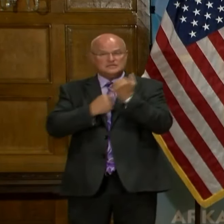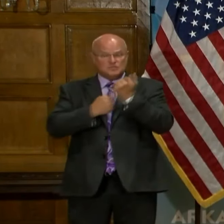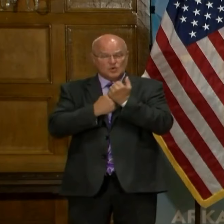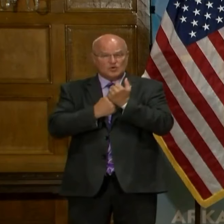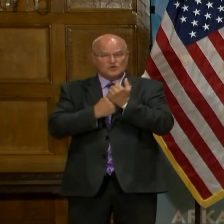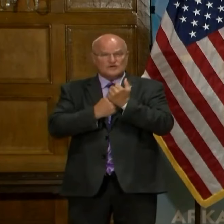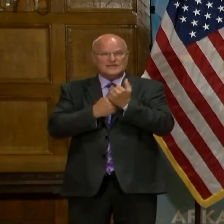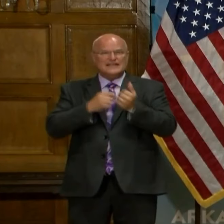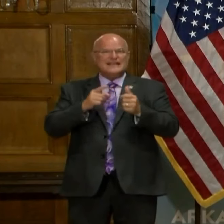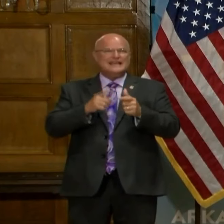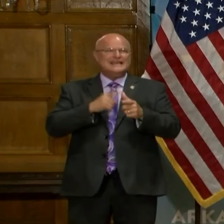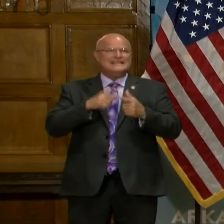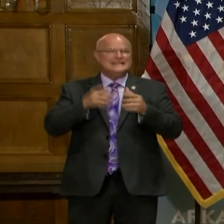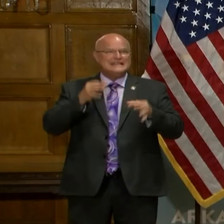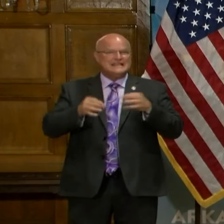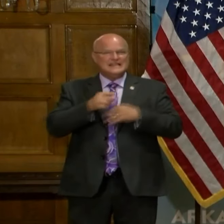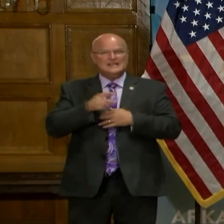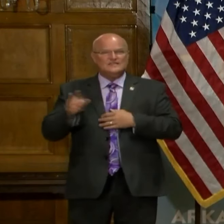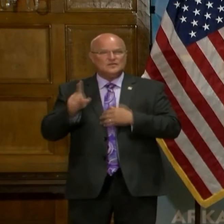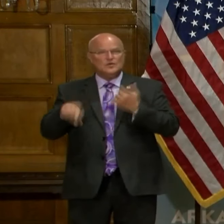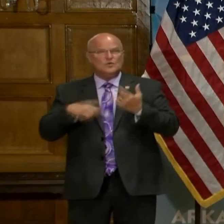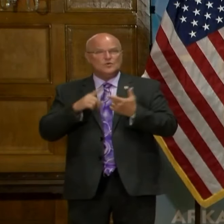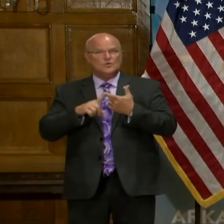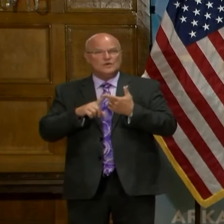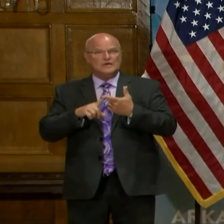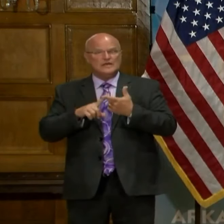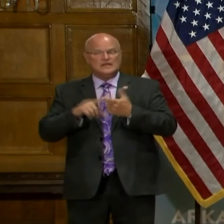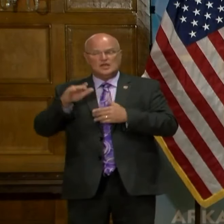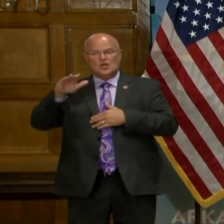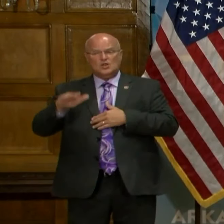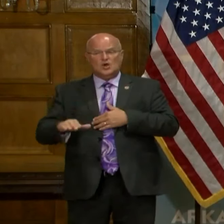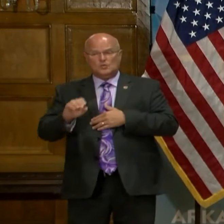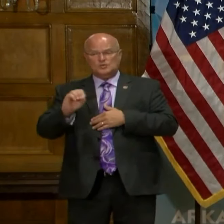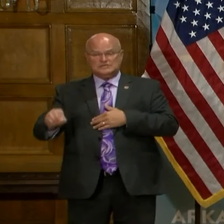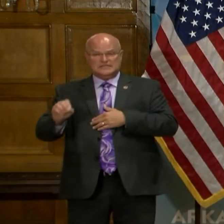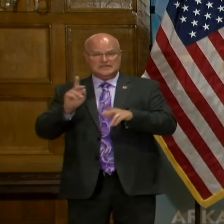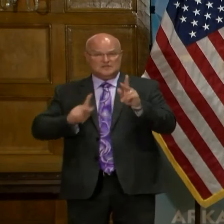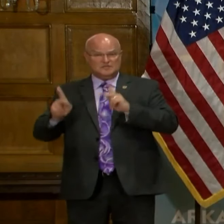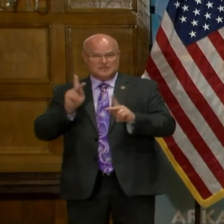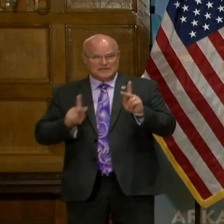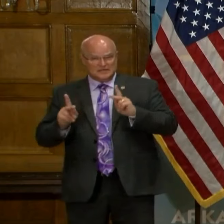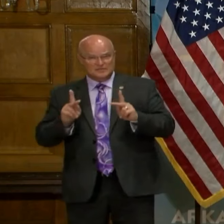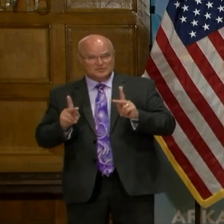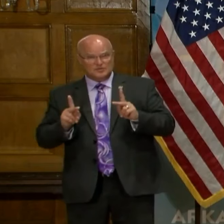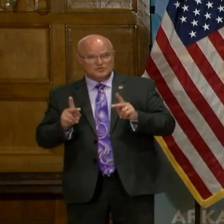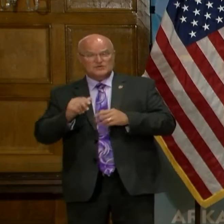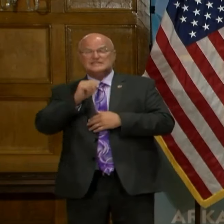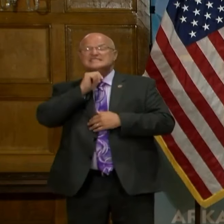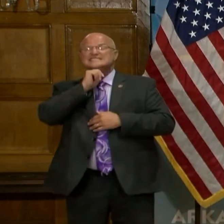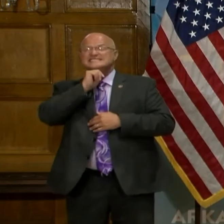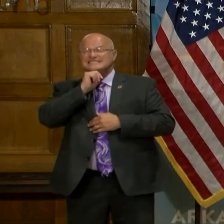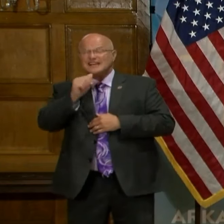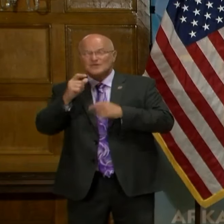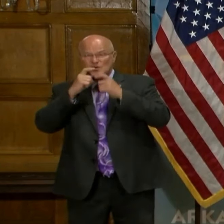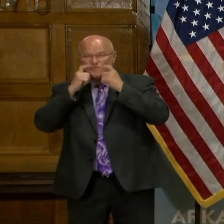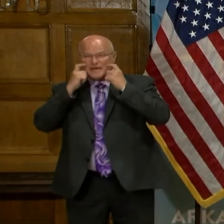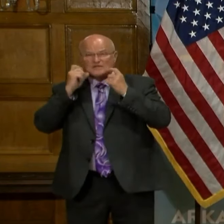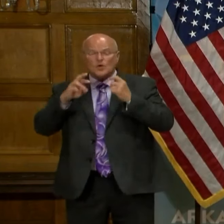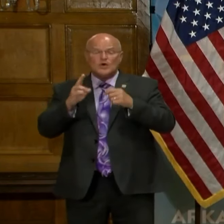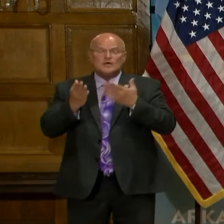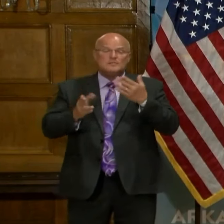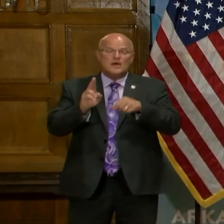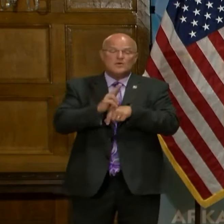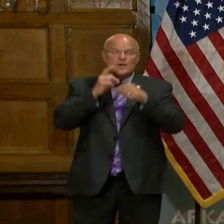that. But if you, whenever a low percent of the public does not wear a mask, or they might